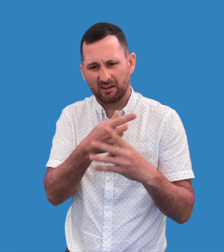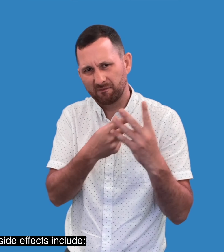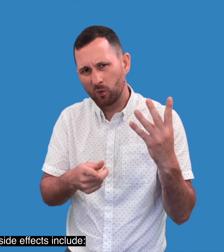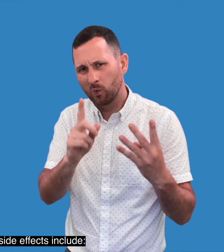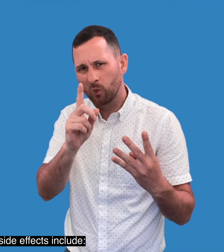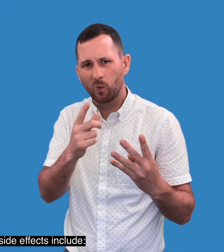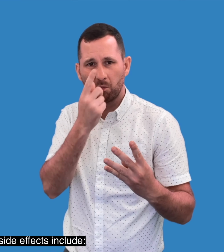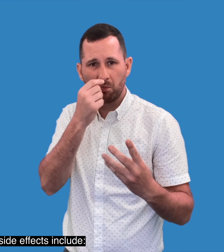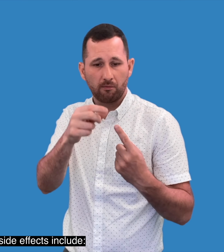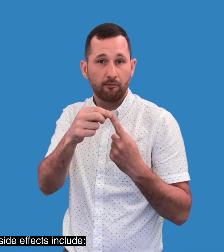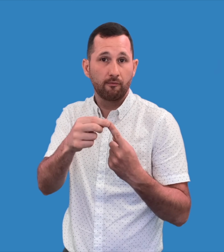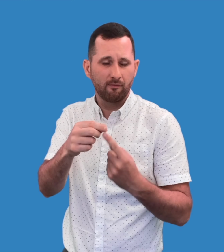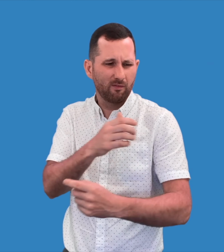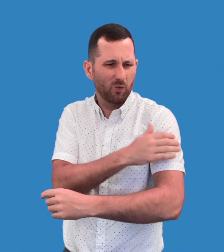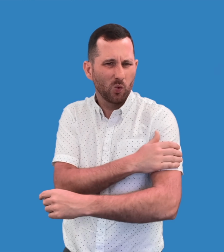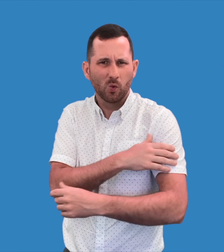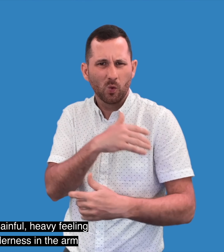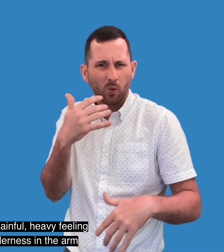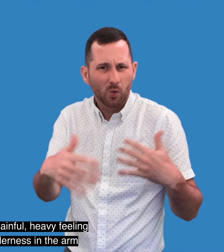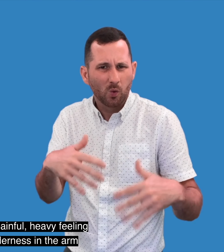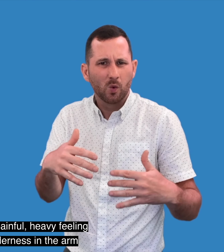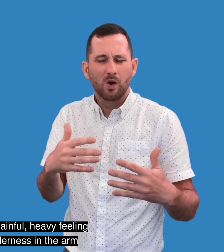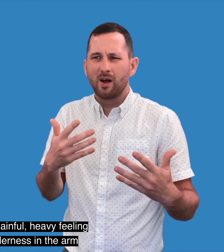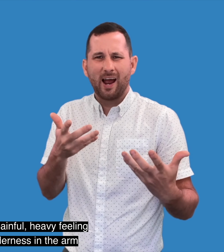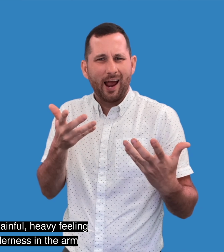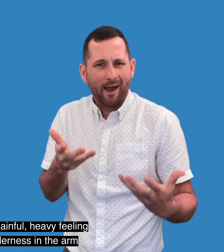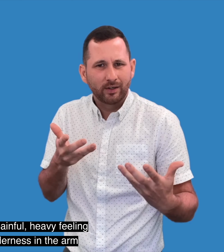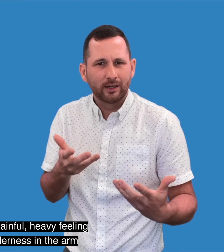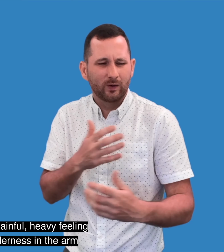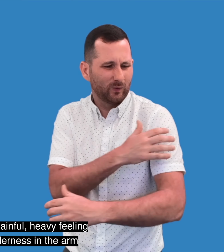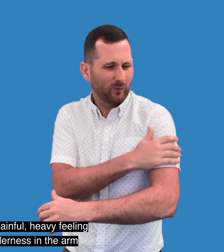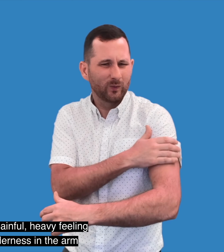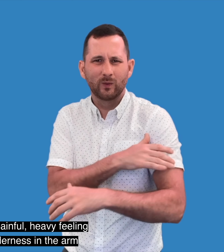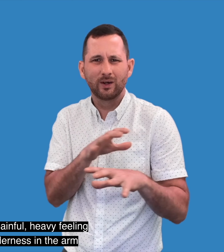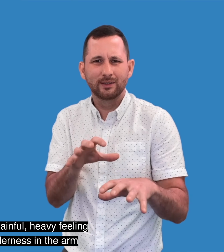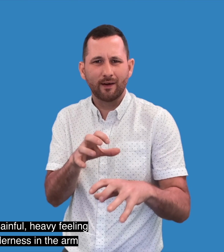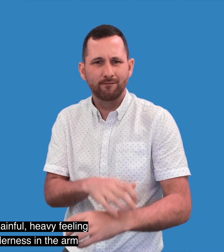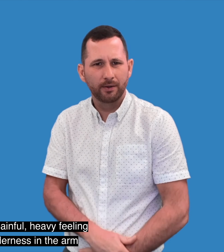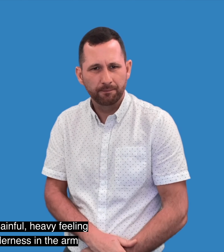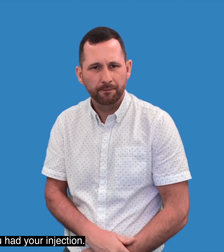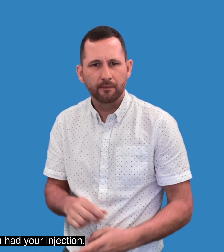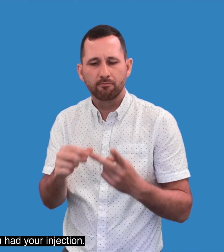Common side effects include having a painful, heavy feeling and tenderness in the arm where you had your